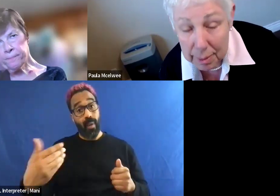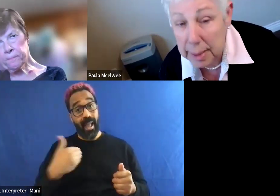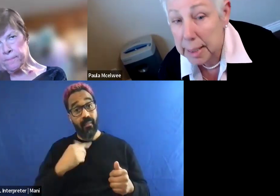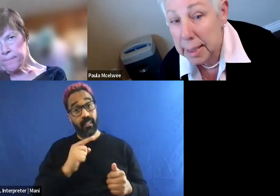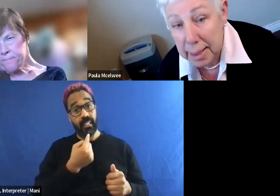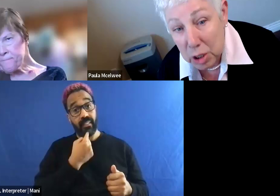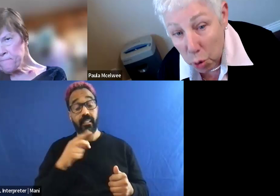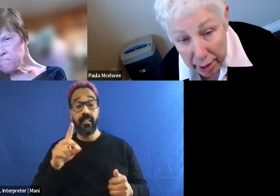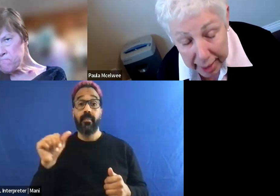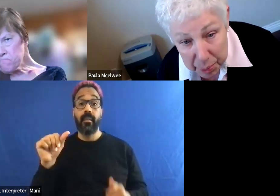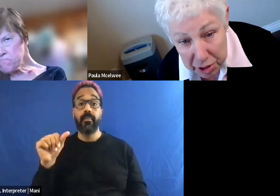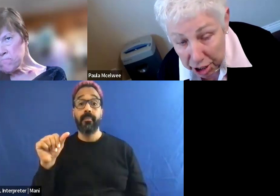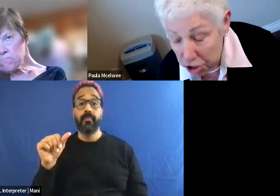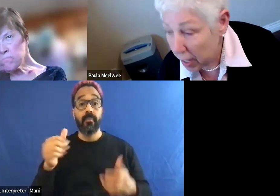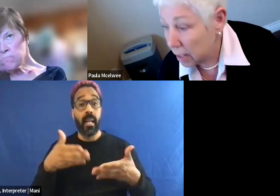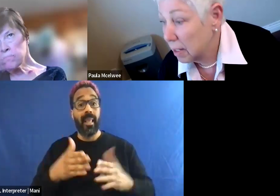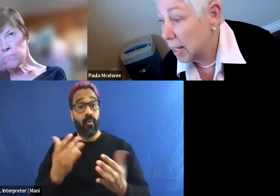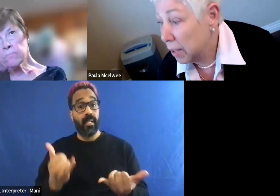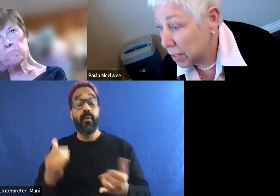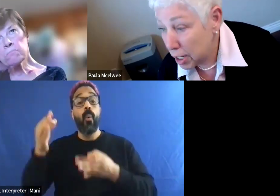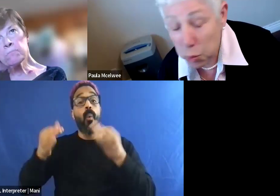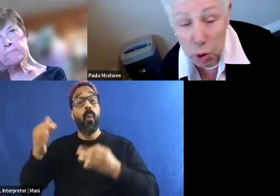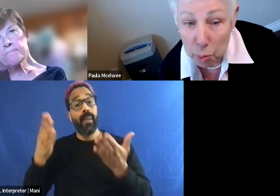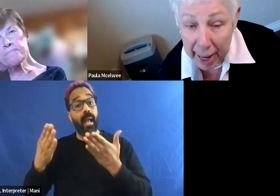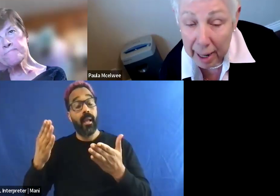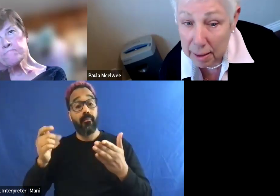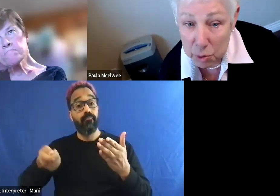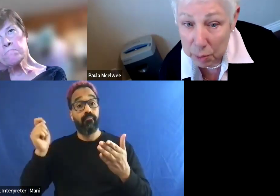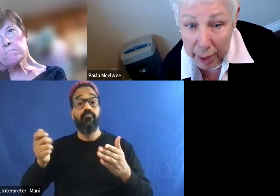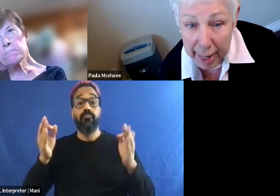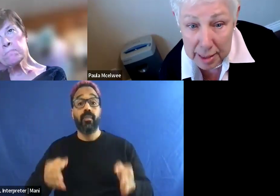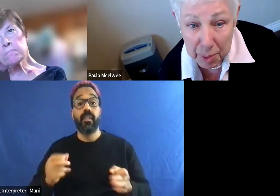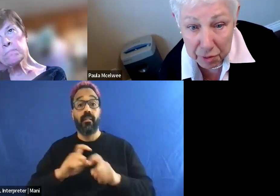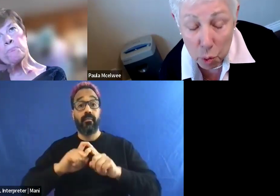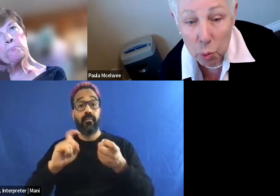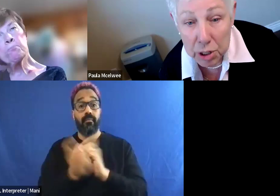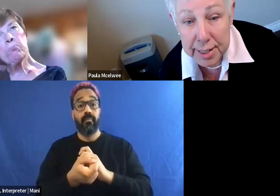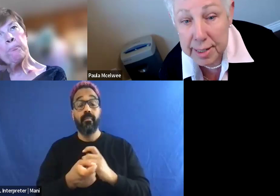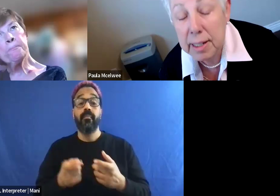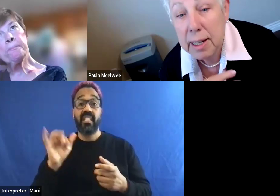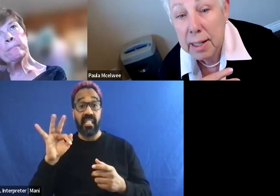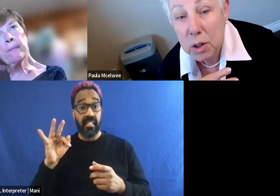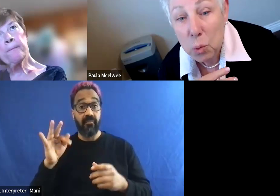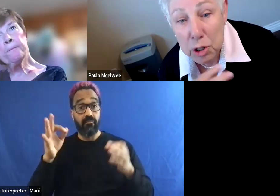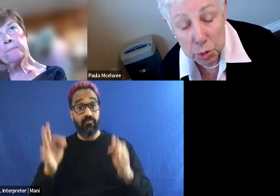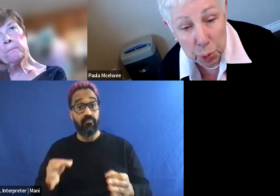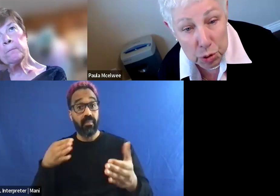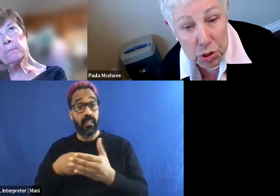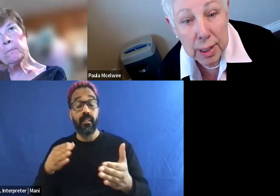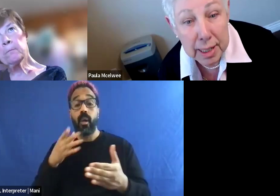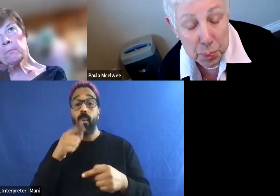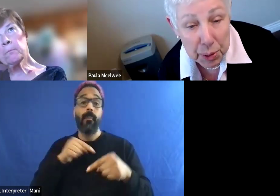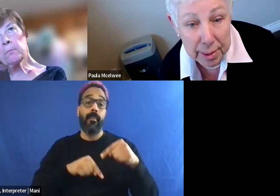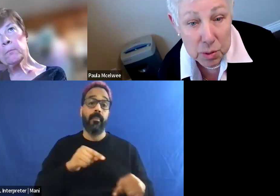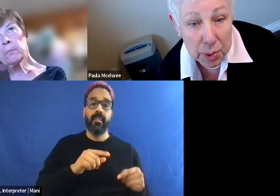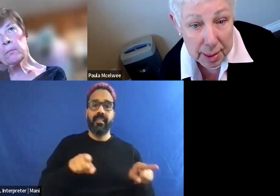moment. Court case may change that. If it does, we'll go back to what we asked before, which is, what is your